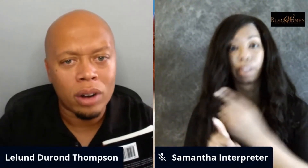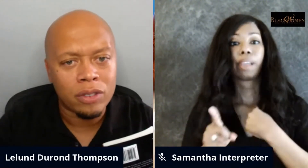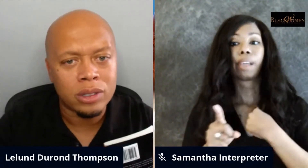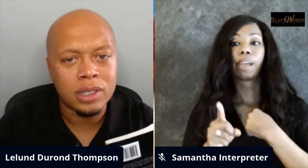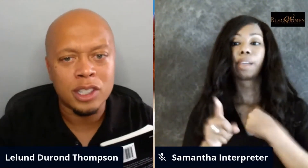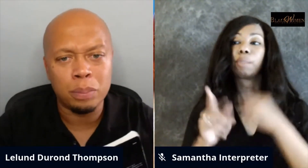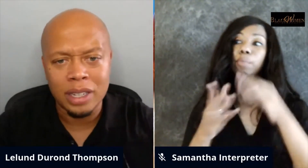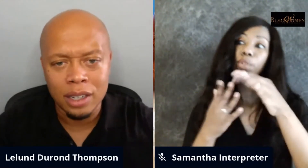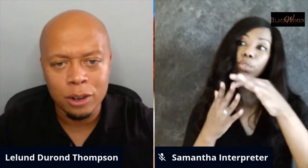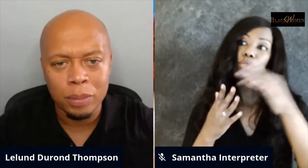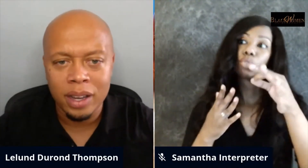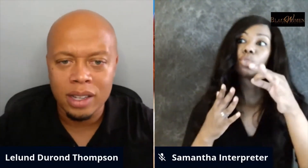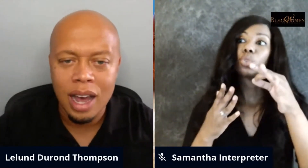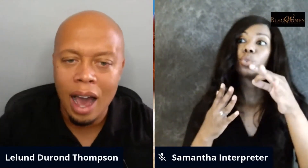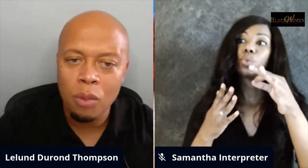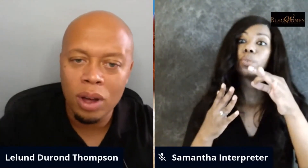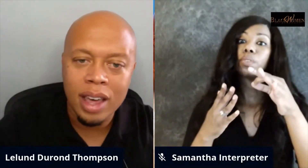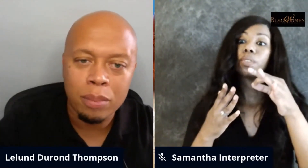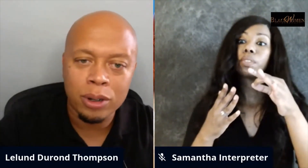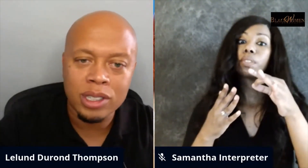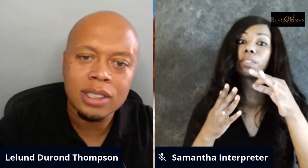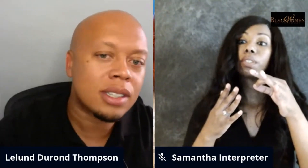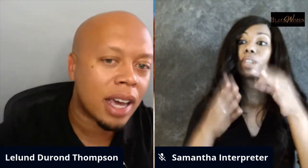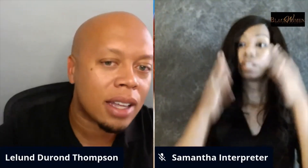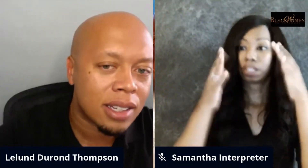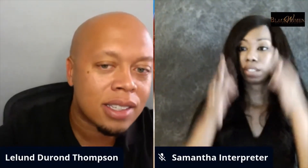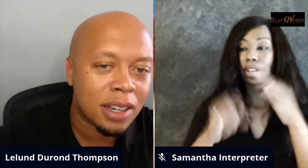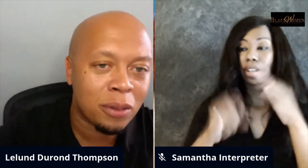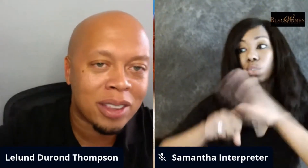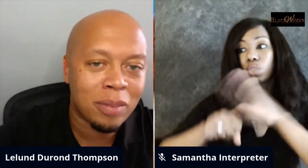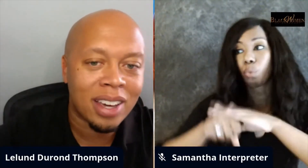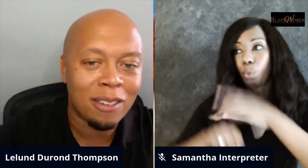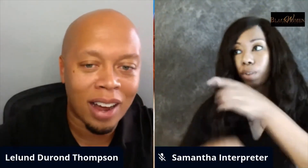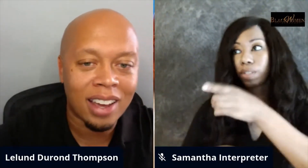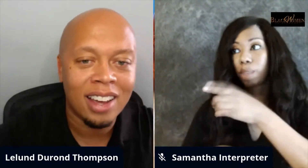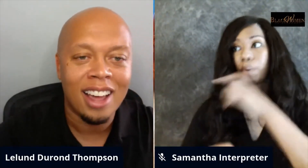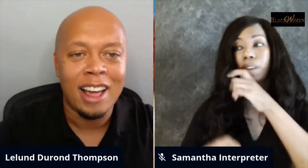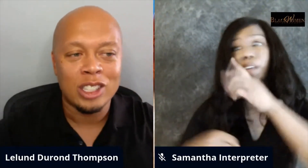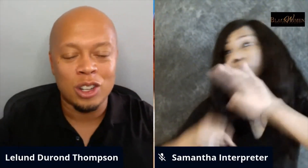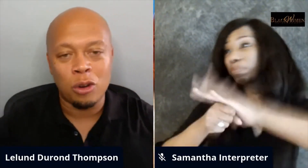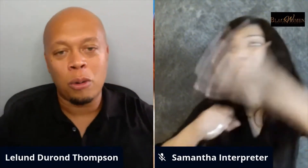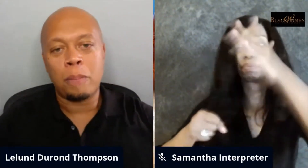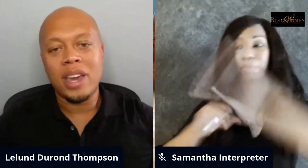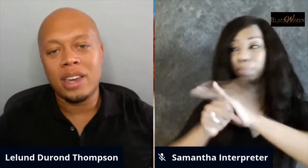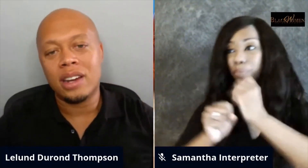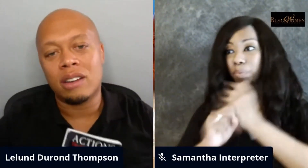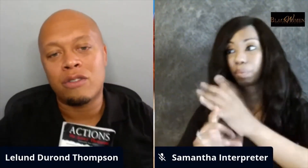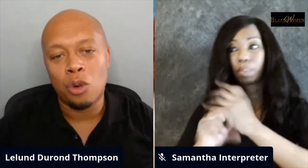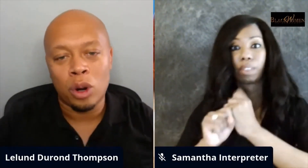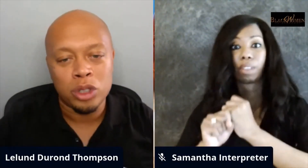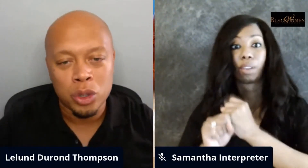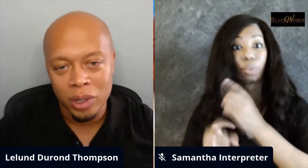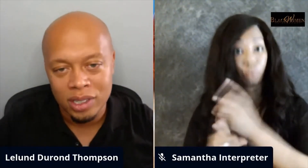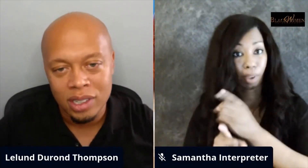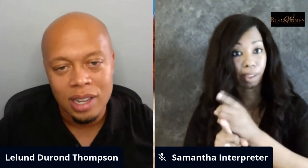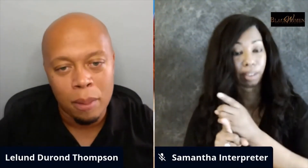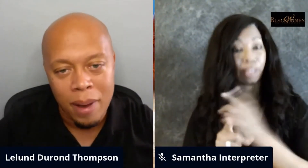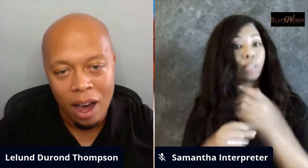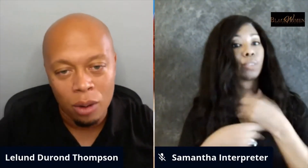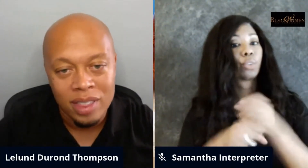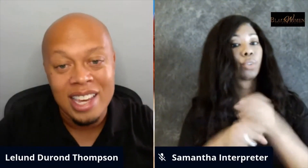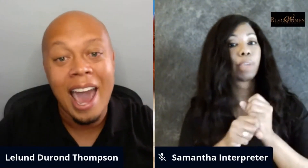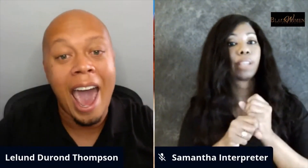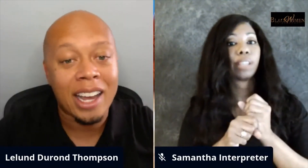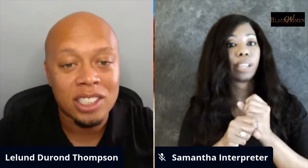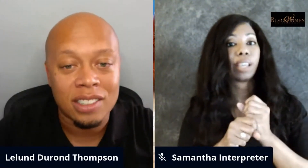warn versus to belittle because I want that person to stay in the scene with me, right? So making informed choices